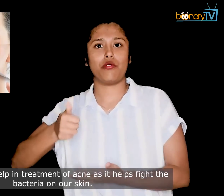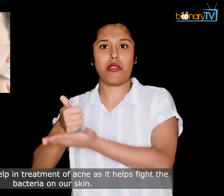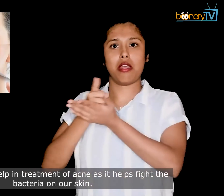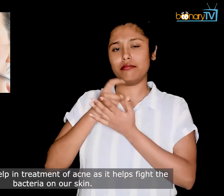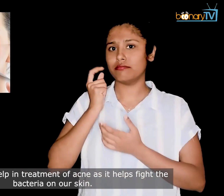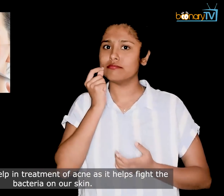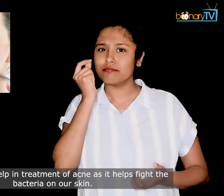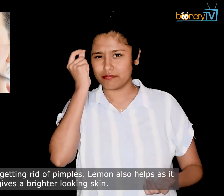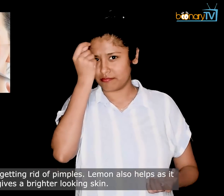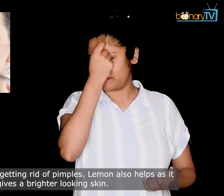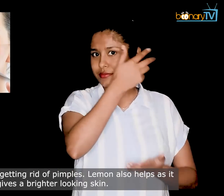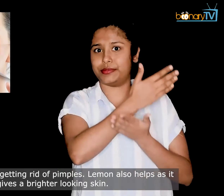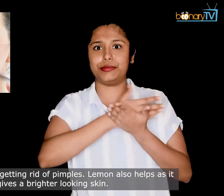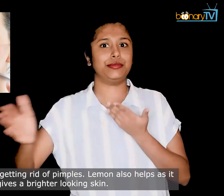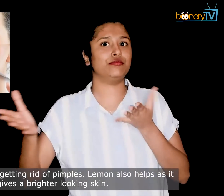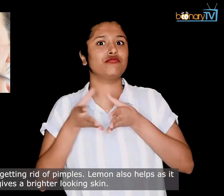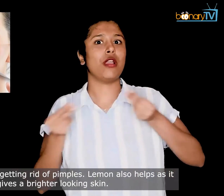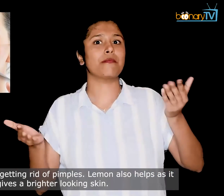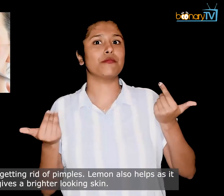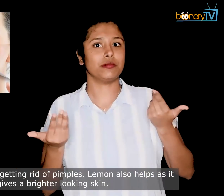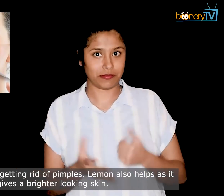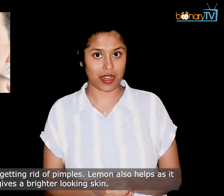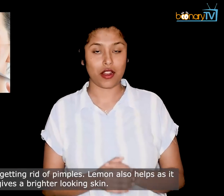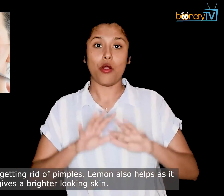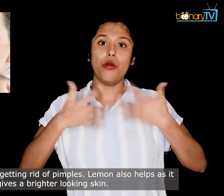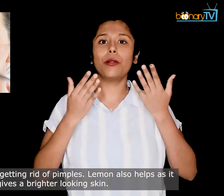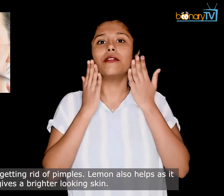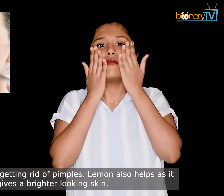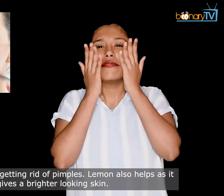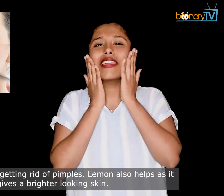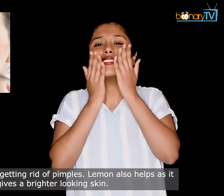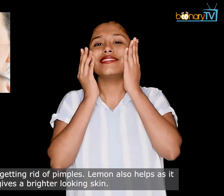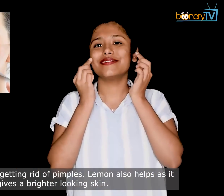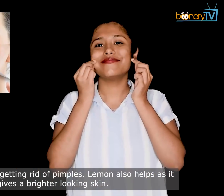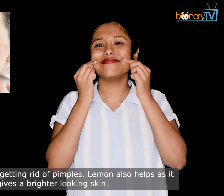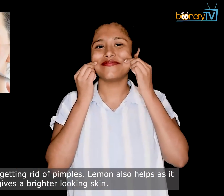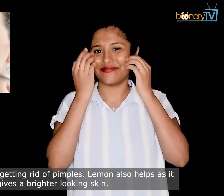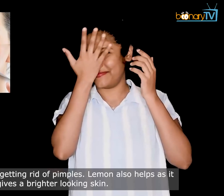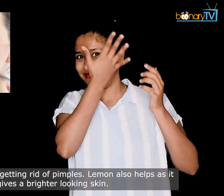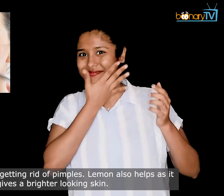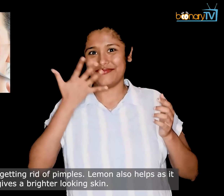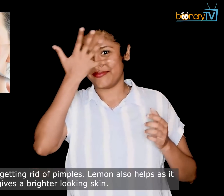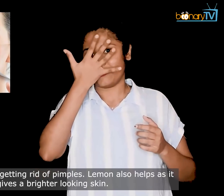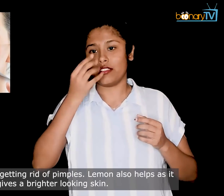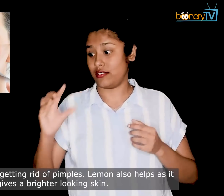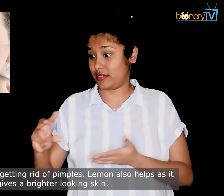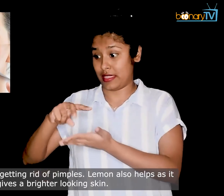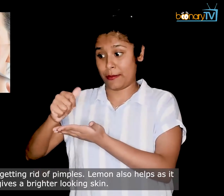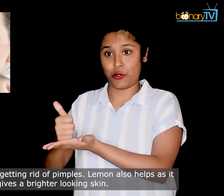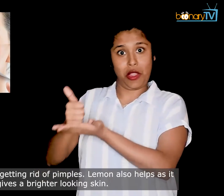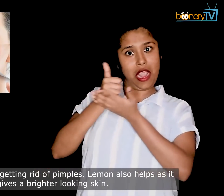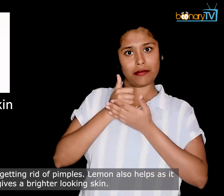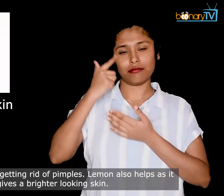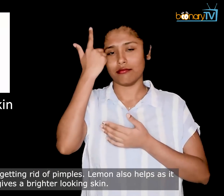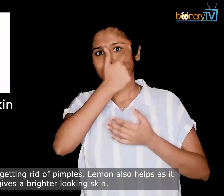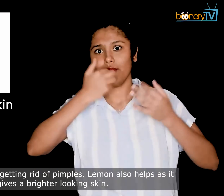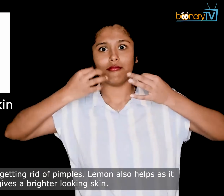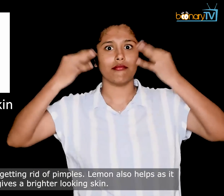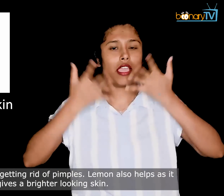skin. So it can help in getting rid of pimples. Lemon also helps as it gives a brighter